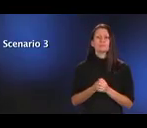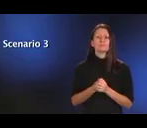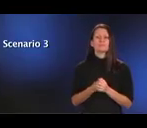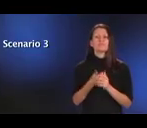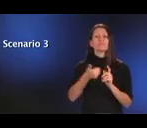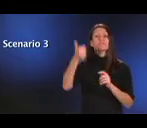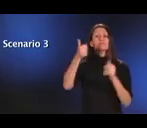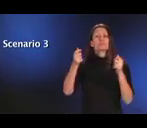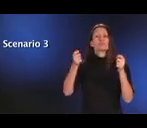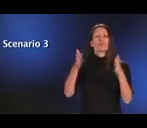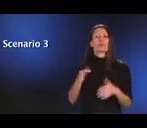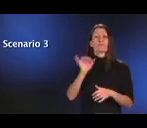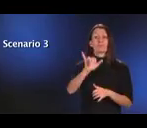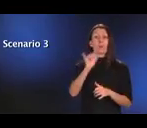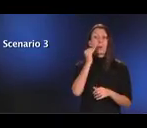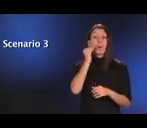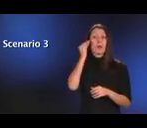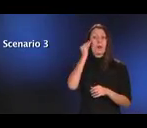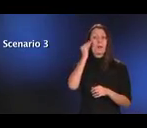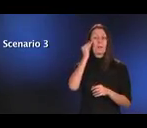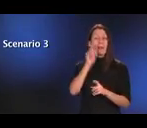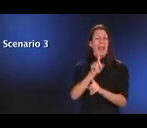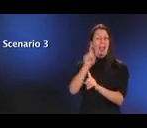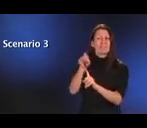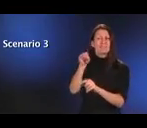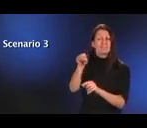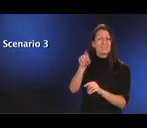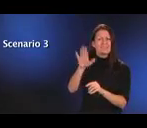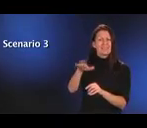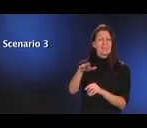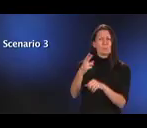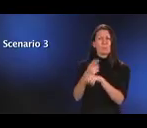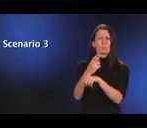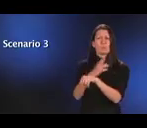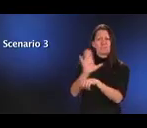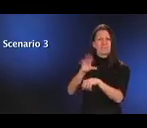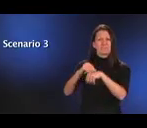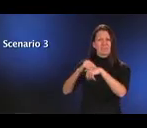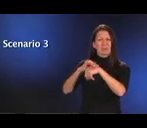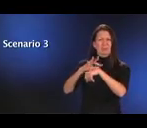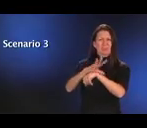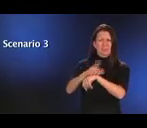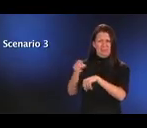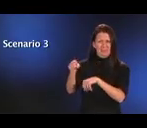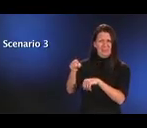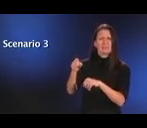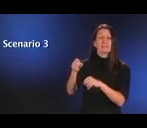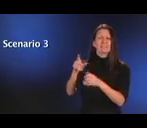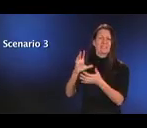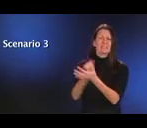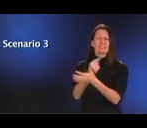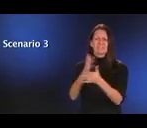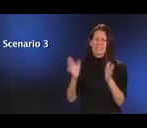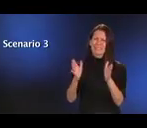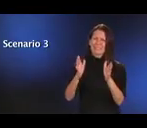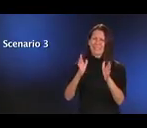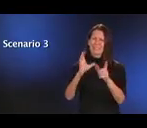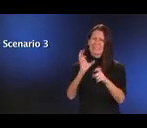The director of the group home asks you to use your influence with Norman to force him to start taking